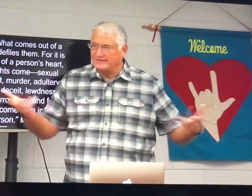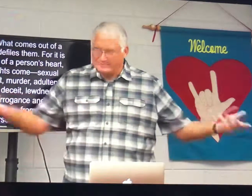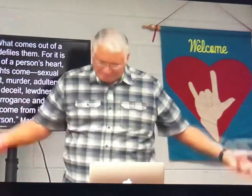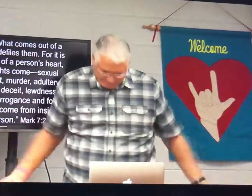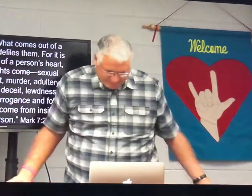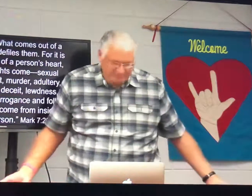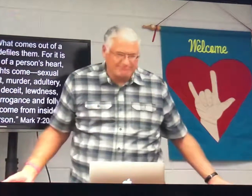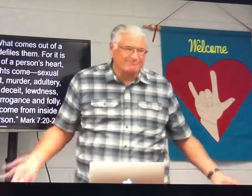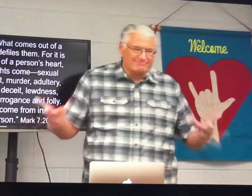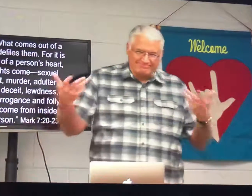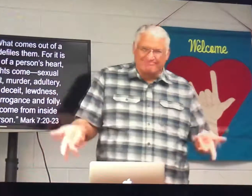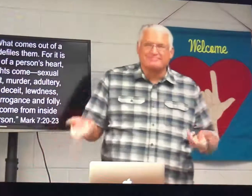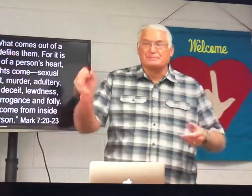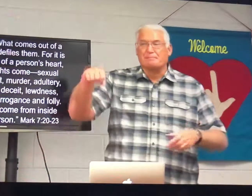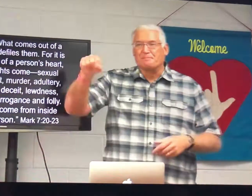Got some distance on that foul ball.